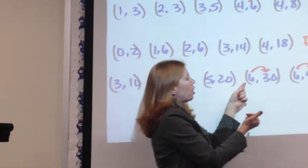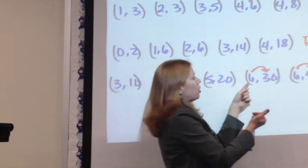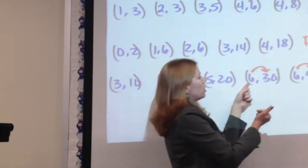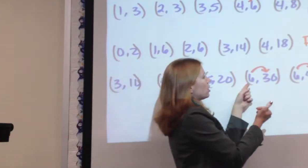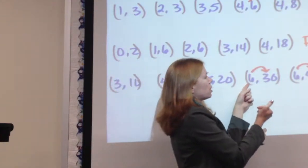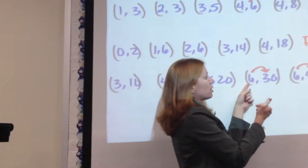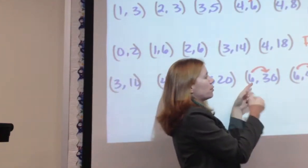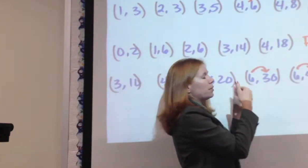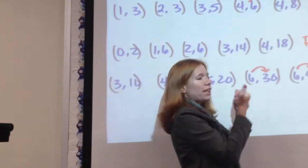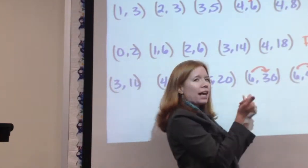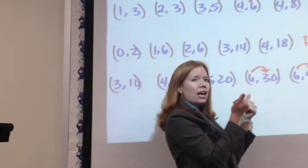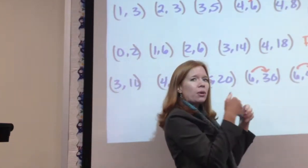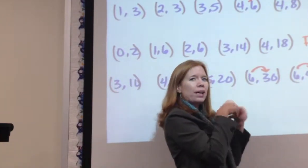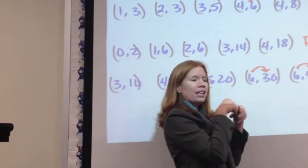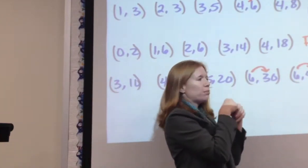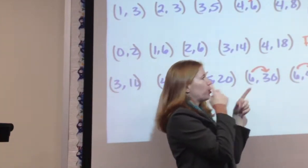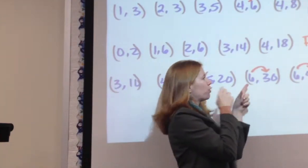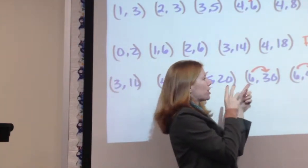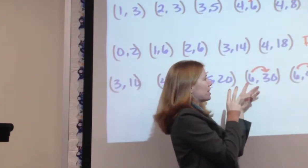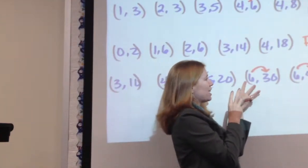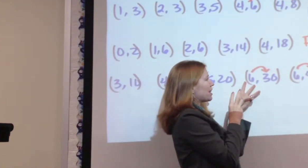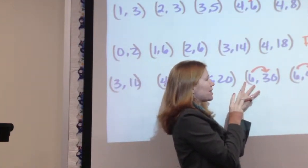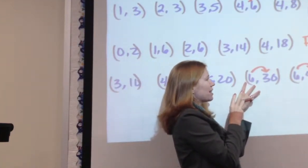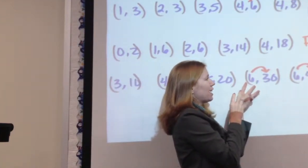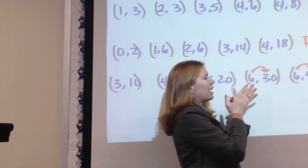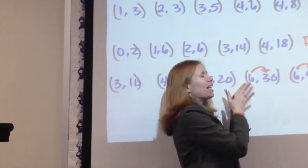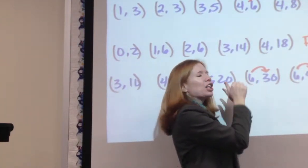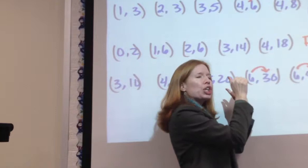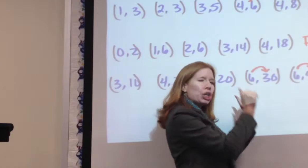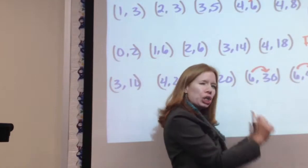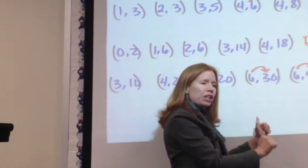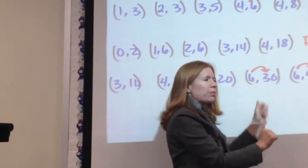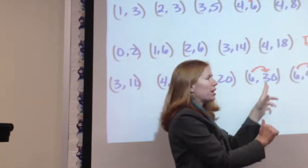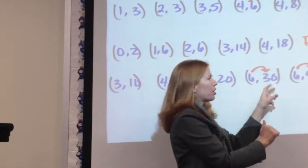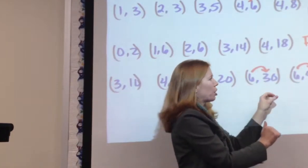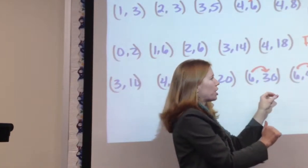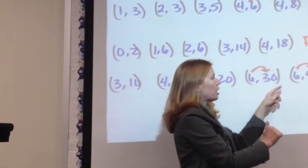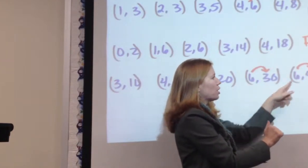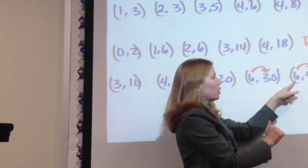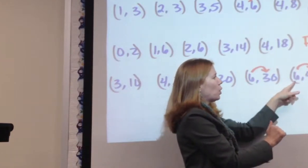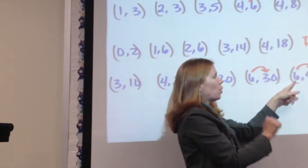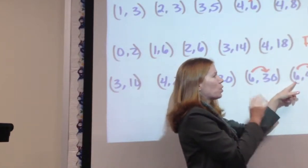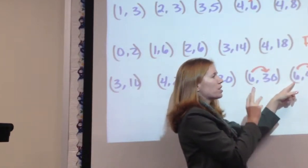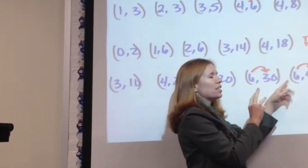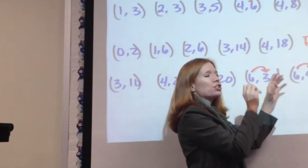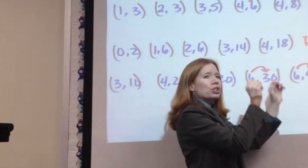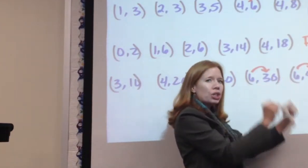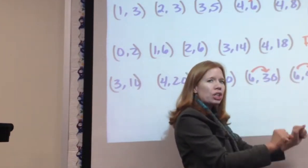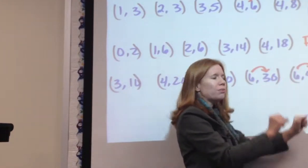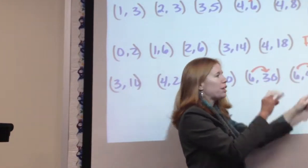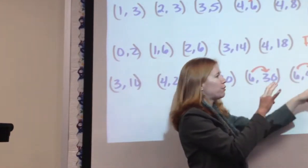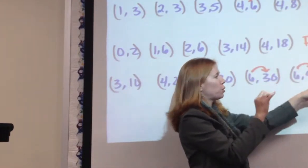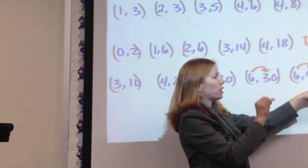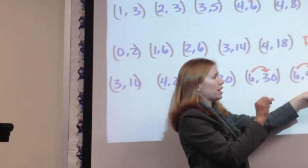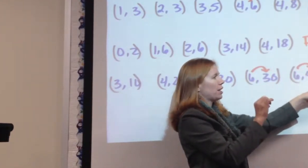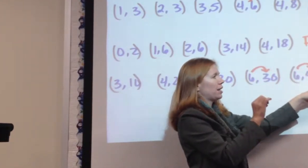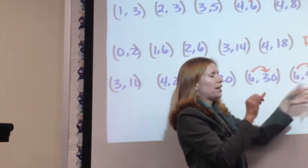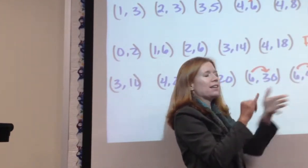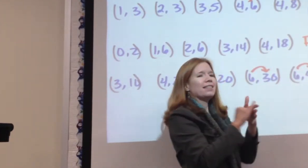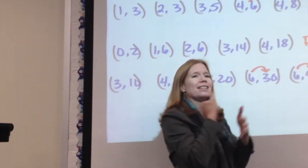Now my input for 6, it could be 30 or 6 could be 40. This